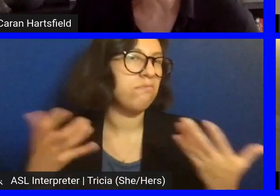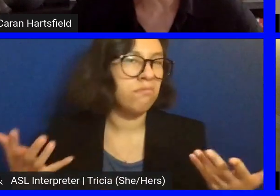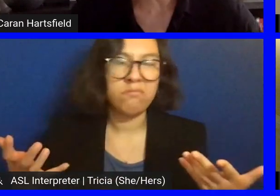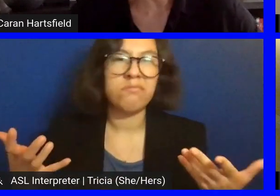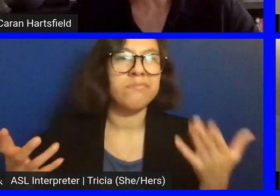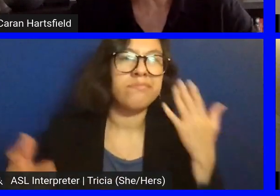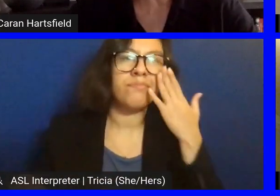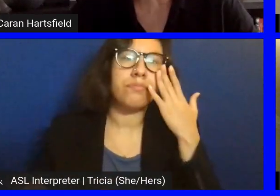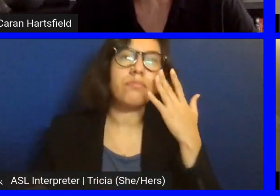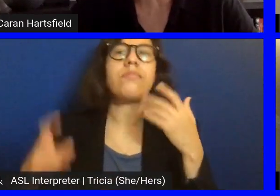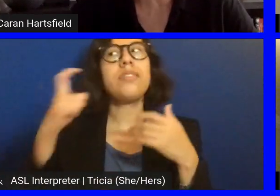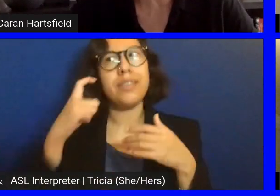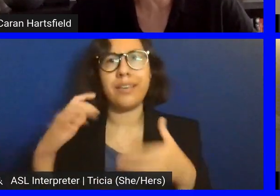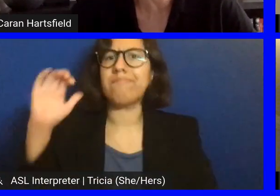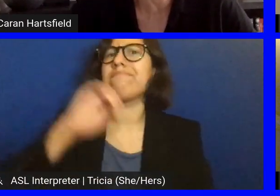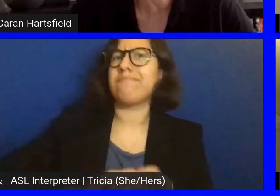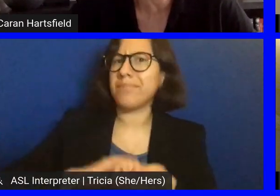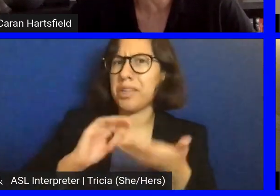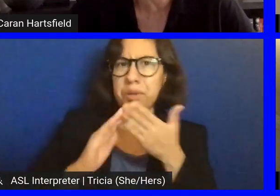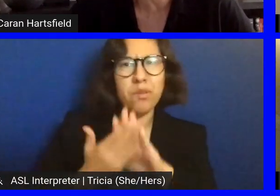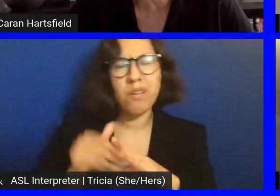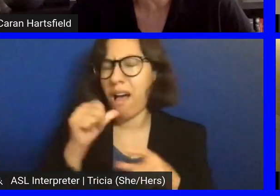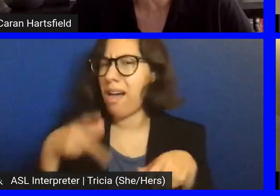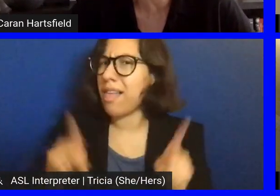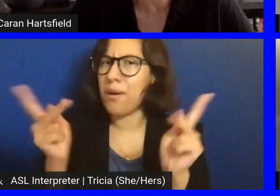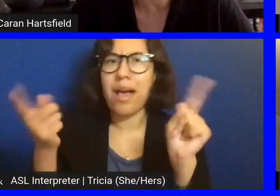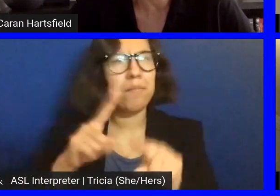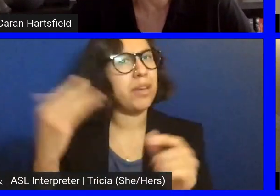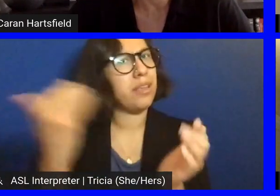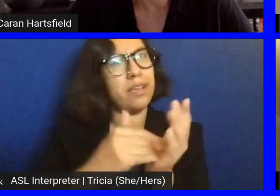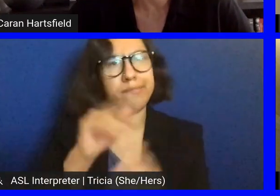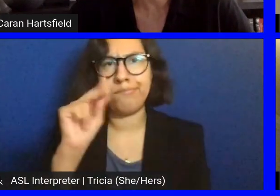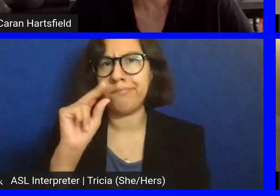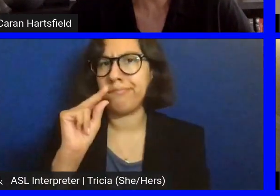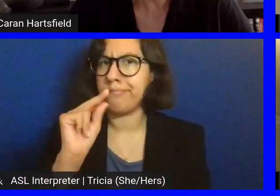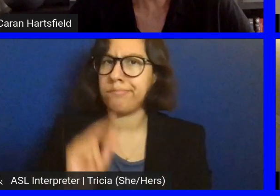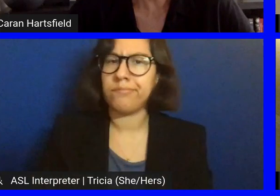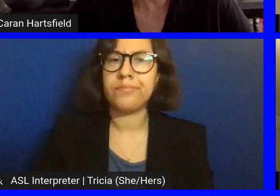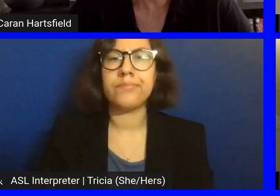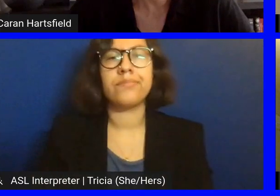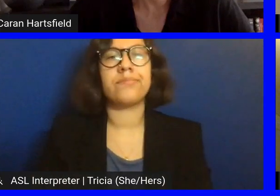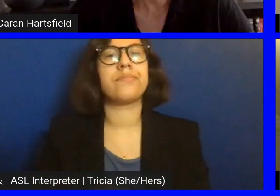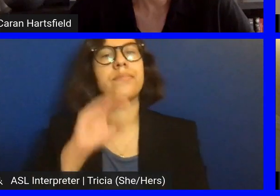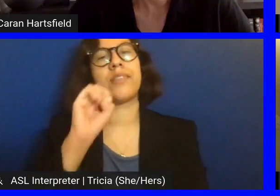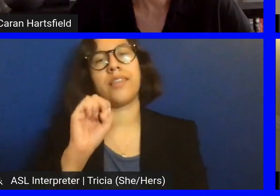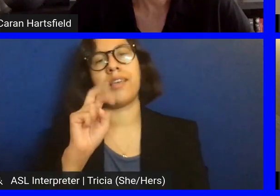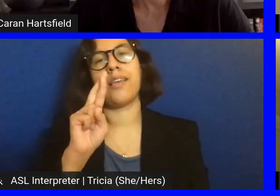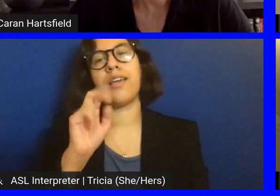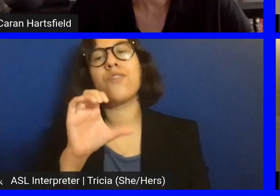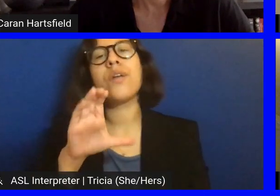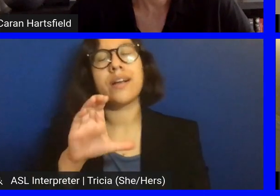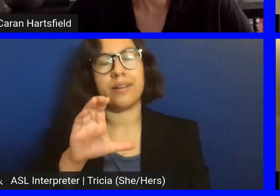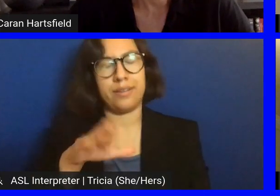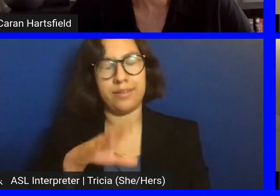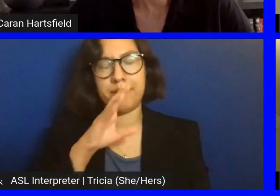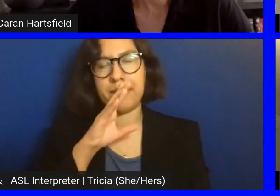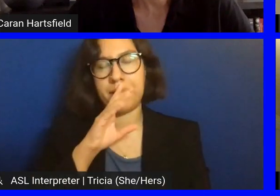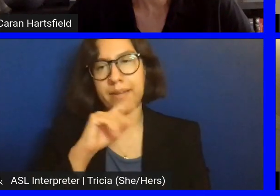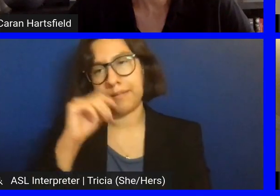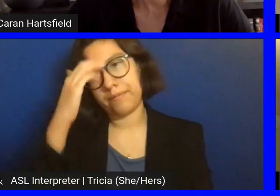to be in community about not allowing that to happen again. And that's so much, I think, a part of